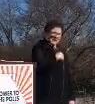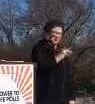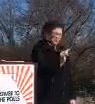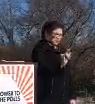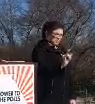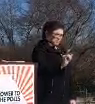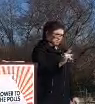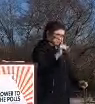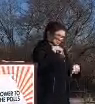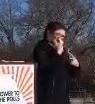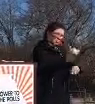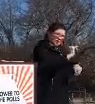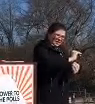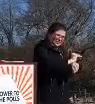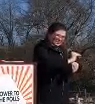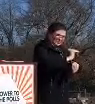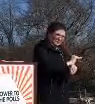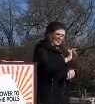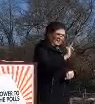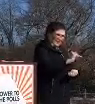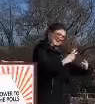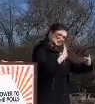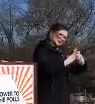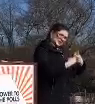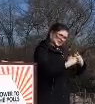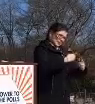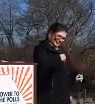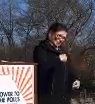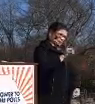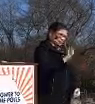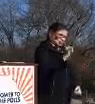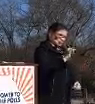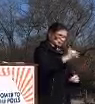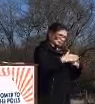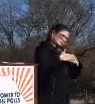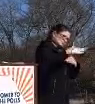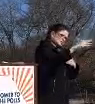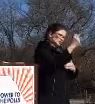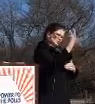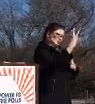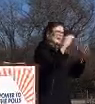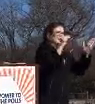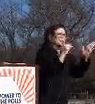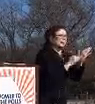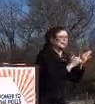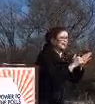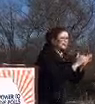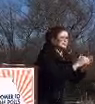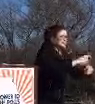used over 12 million times in 85 different countries.